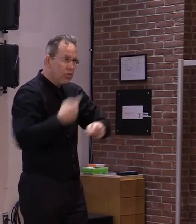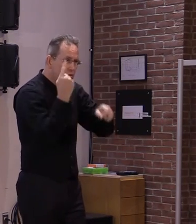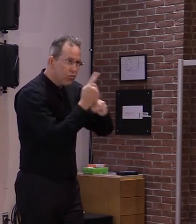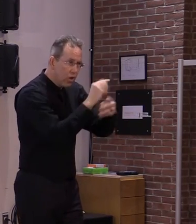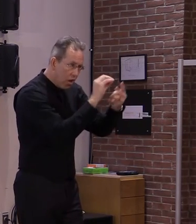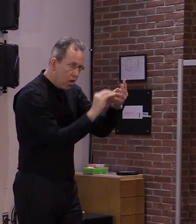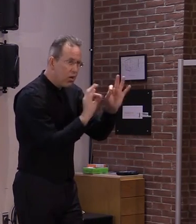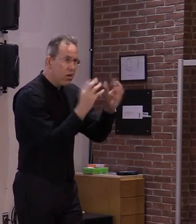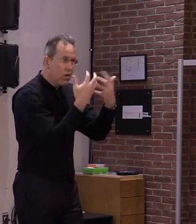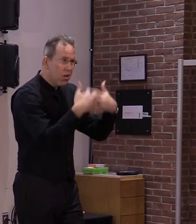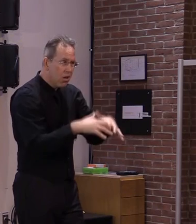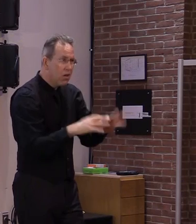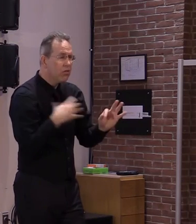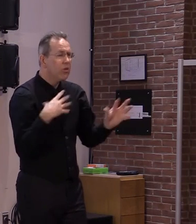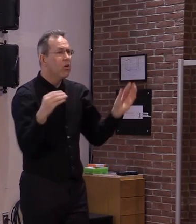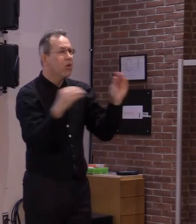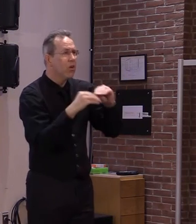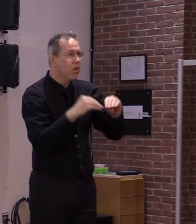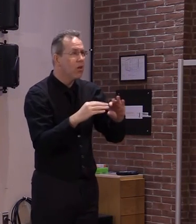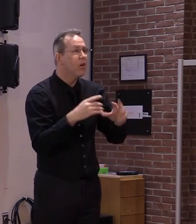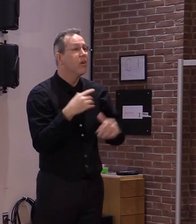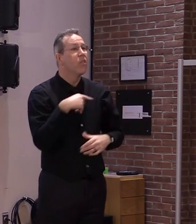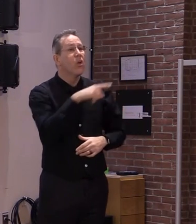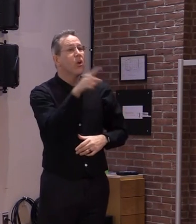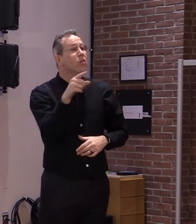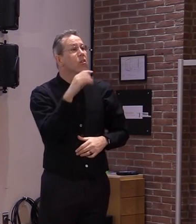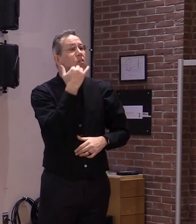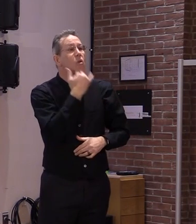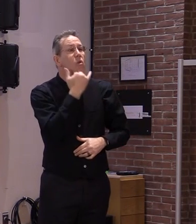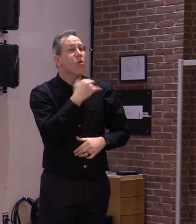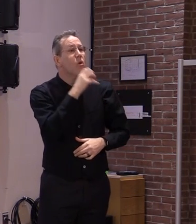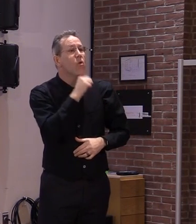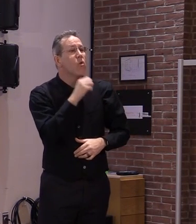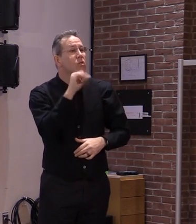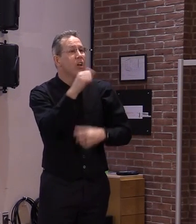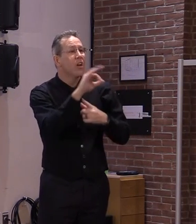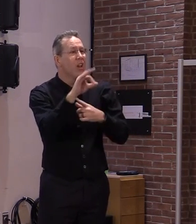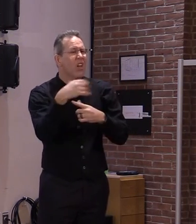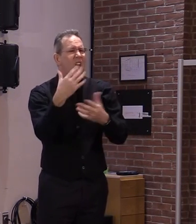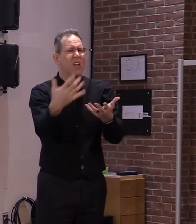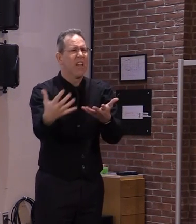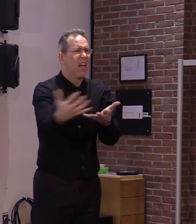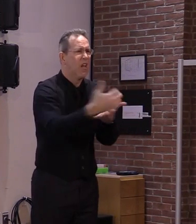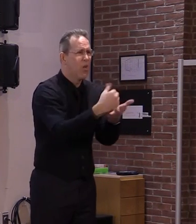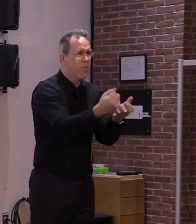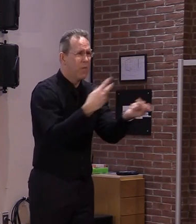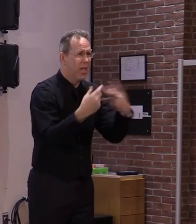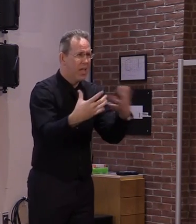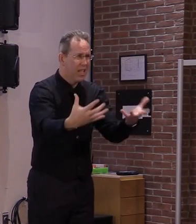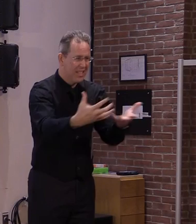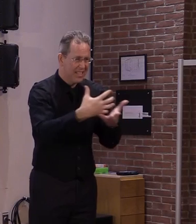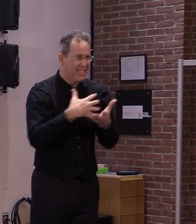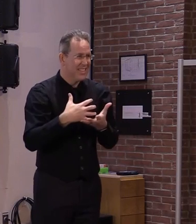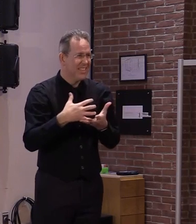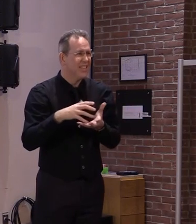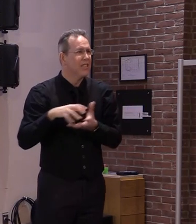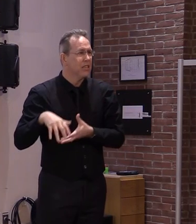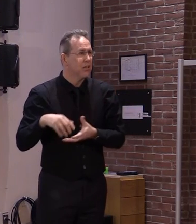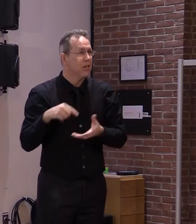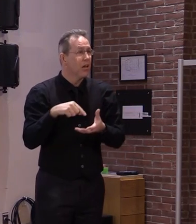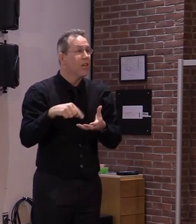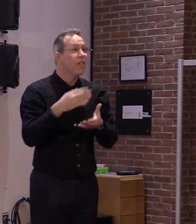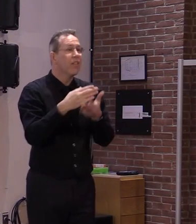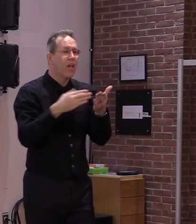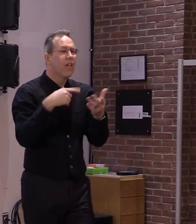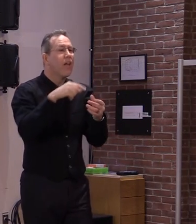1099 documents that had been mailed in early February. As part of this recall, individuals received a prepaid return envelope to return the